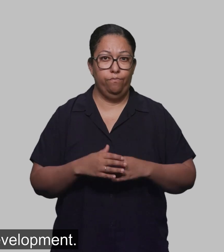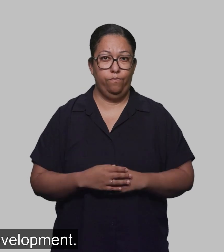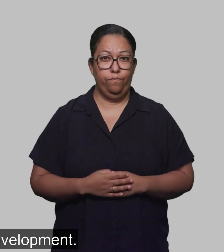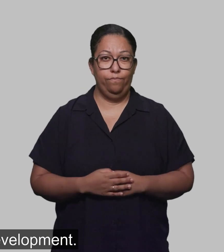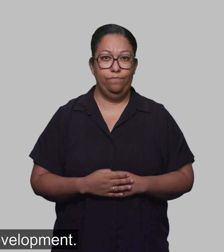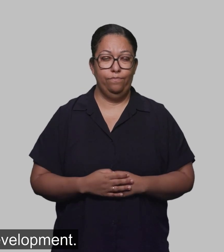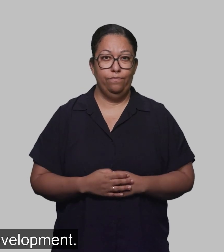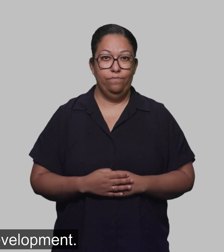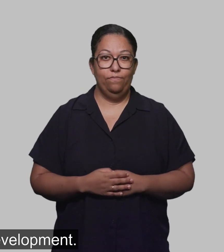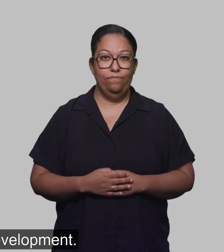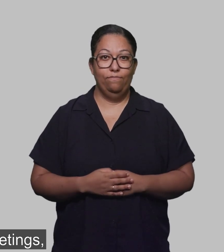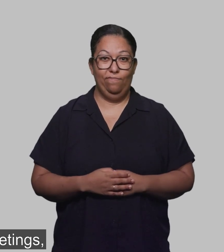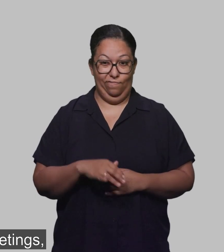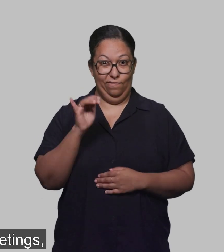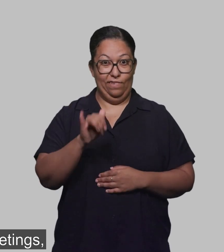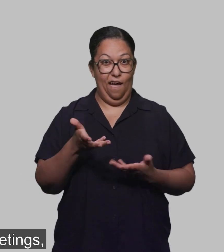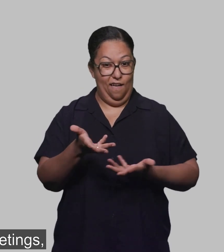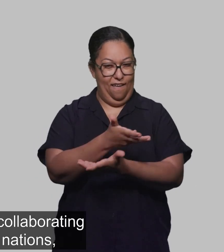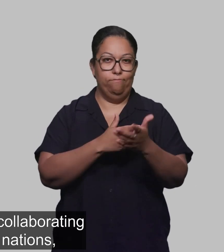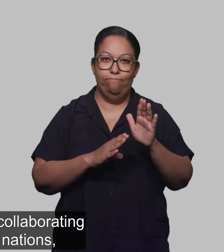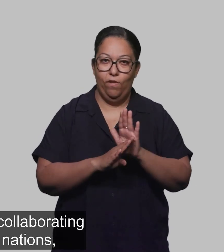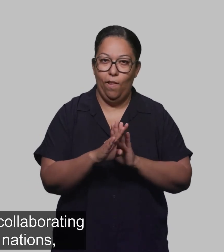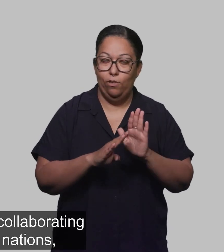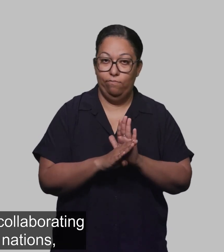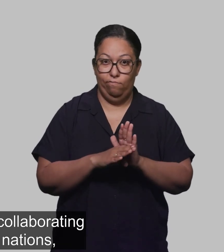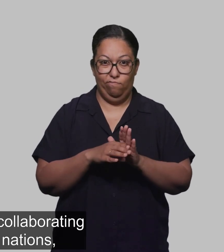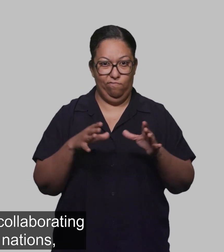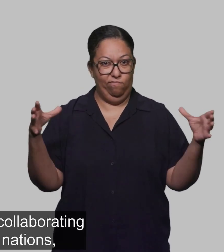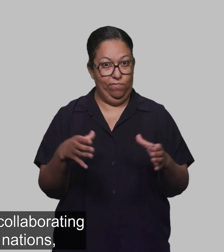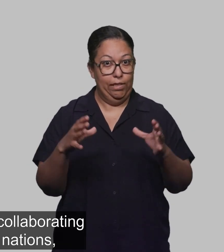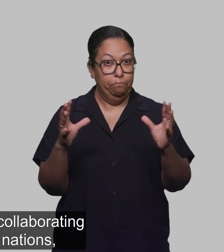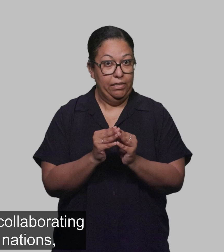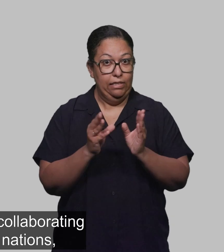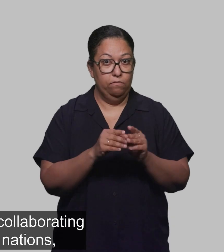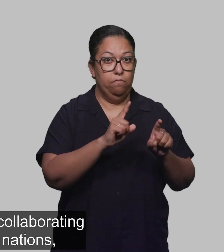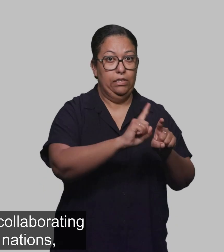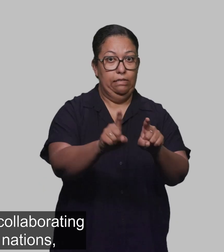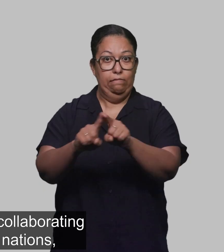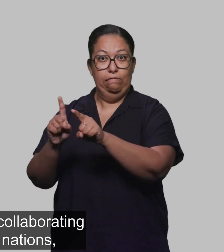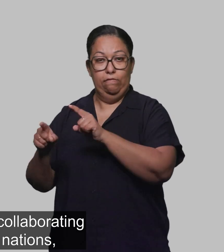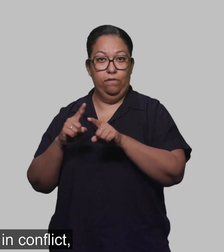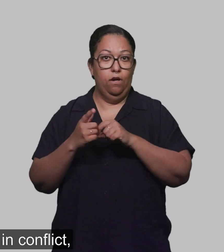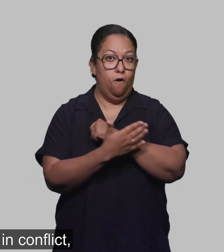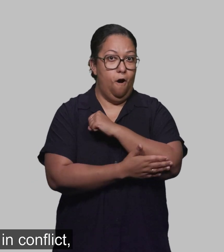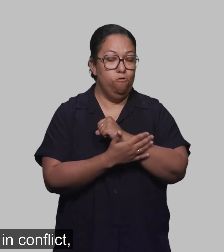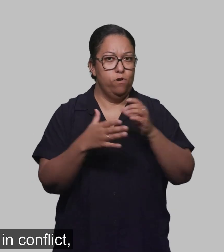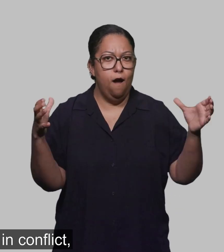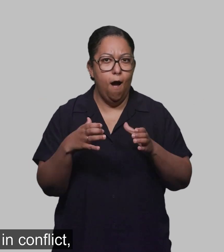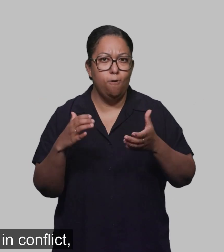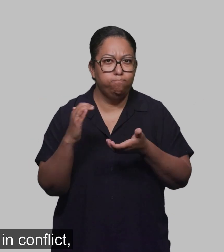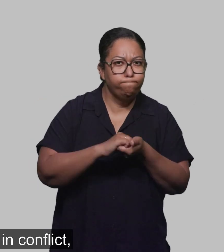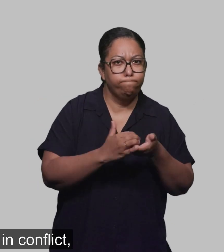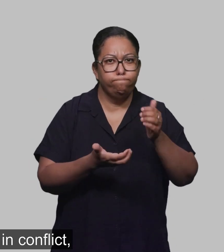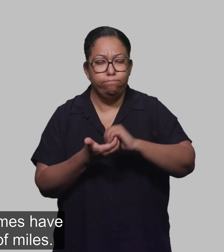And I call that development. In these meetings, when people are collaborating from different nations, even if they are